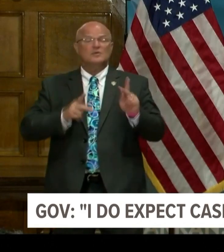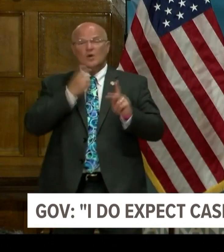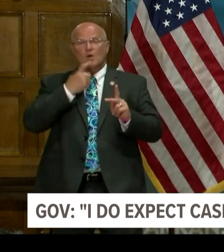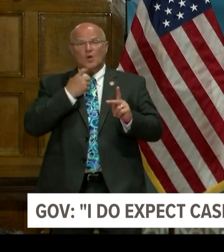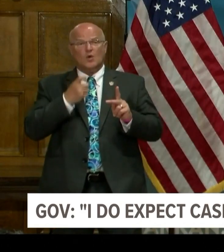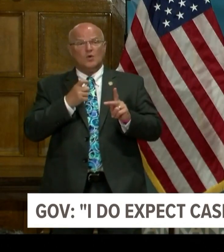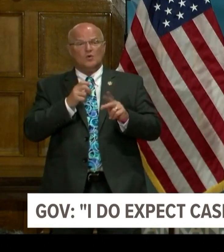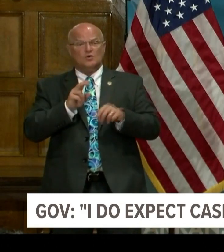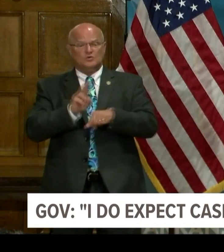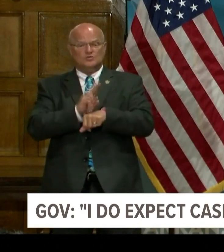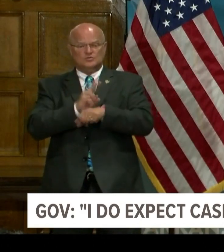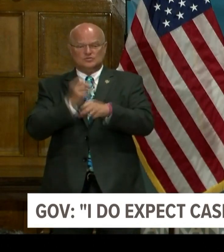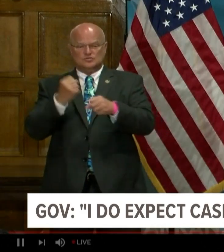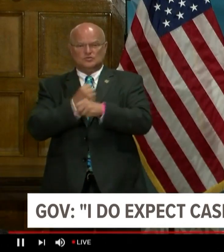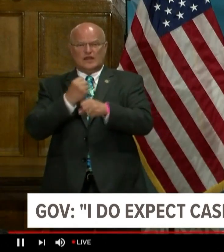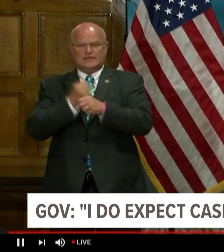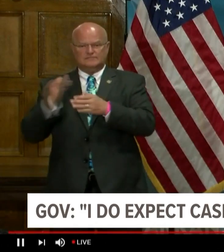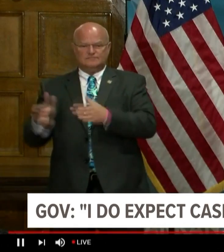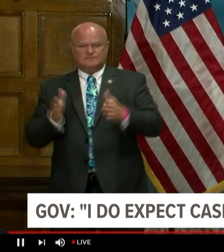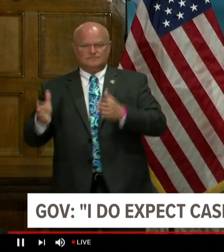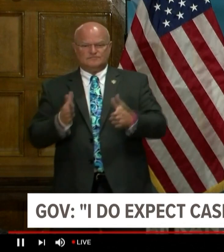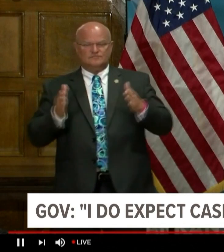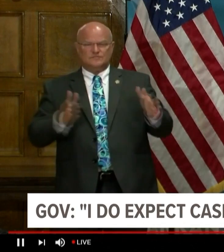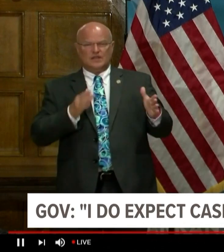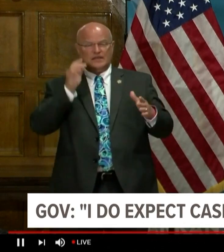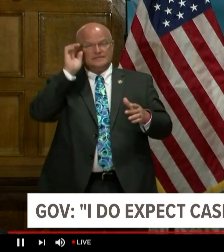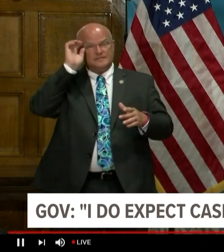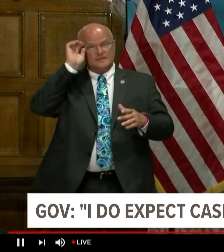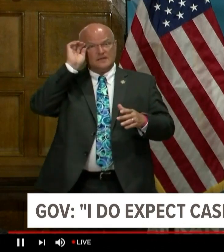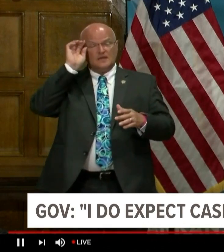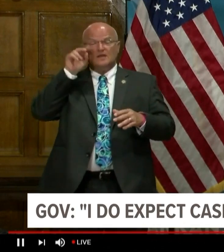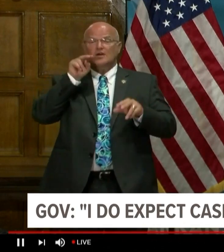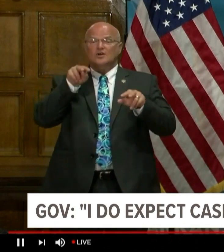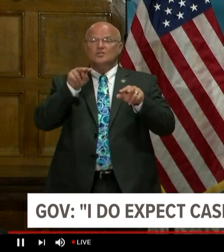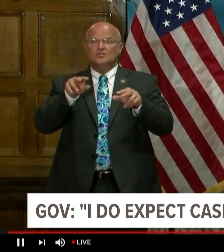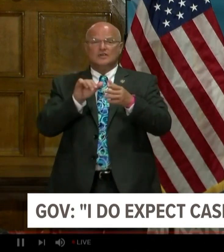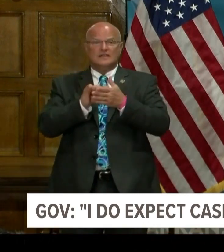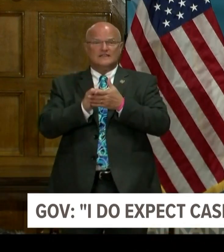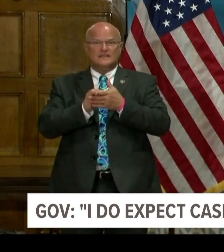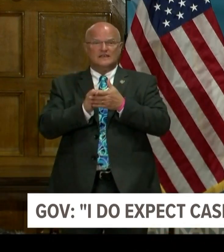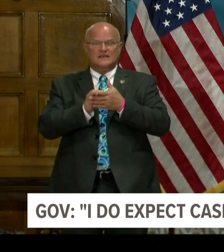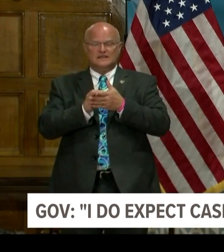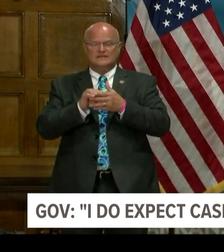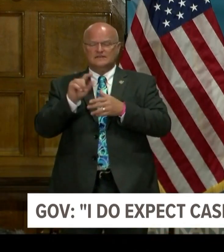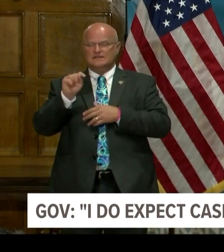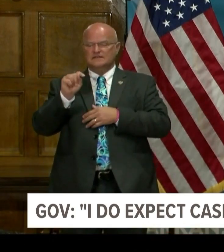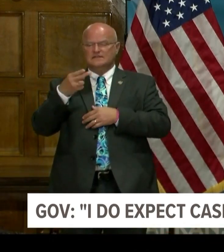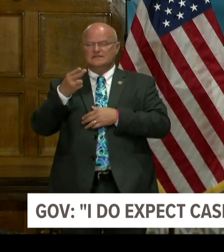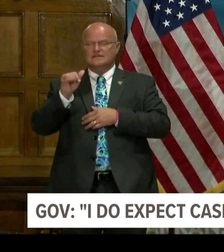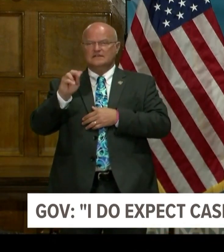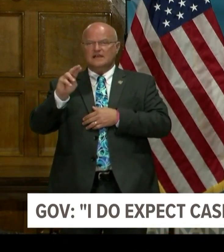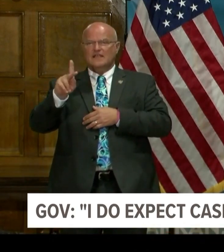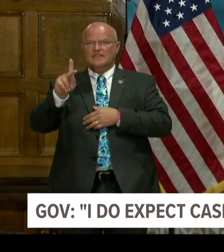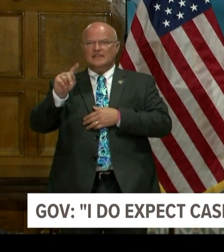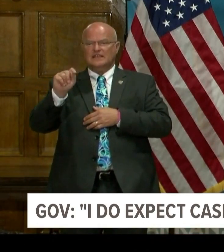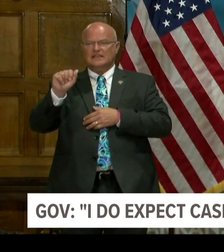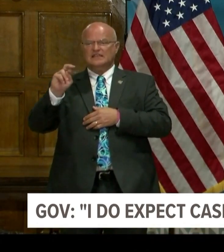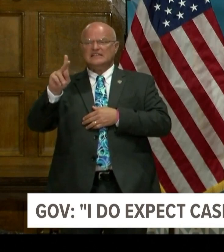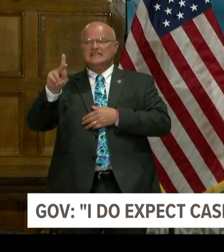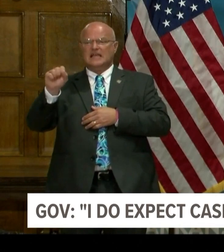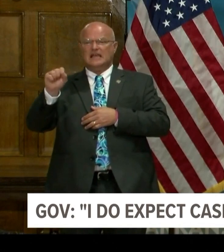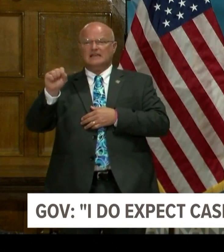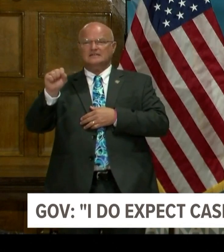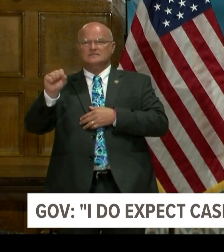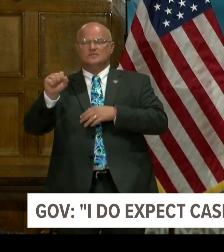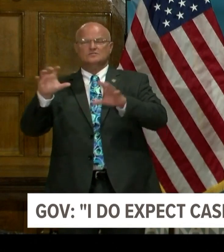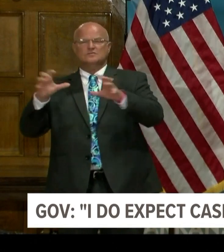is implementing strategy. Look at all of the think tanks that are doing the modeling. How have